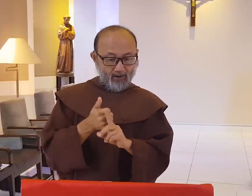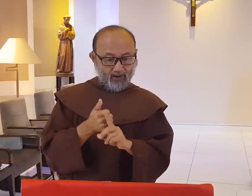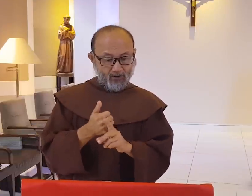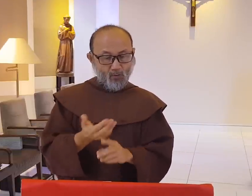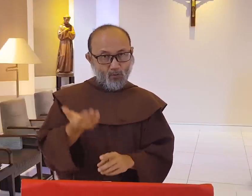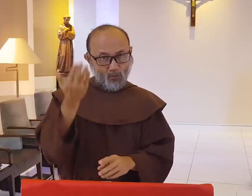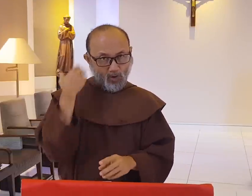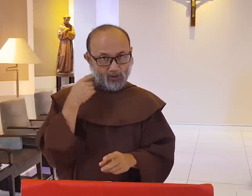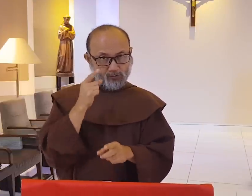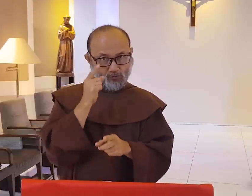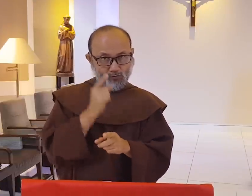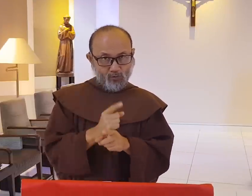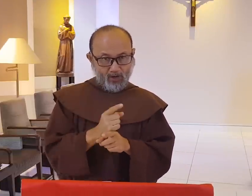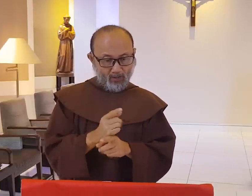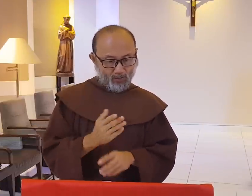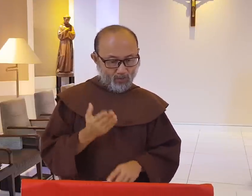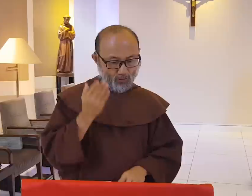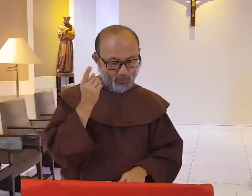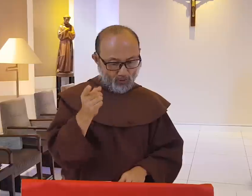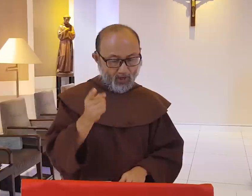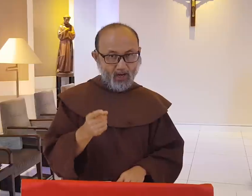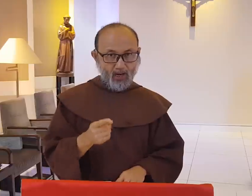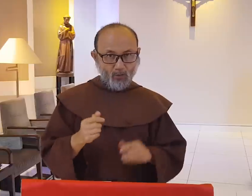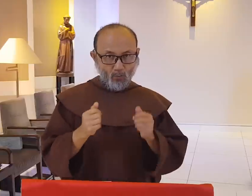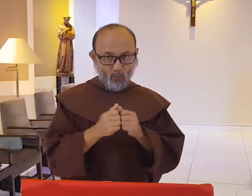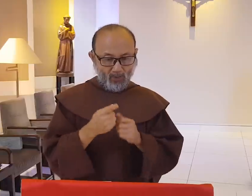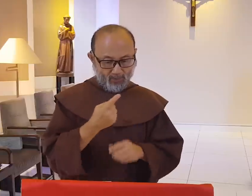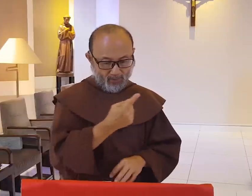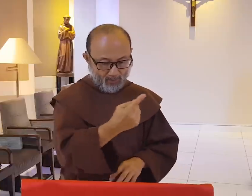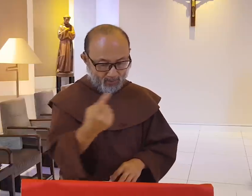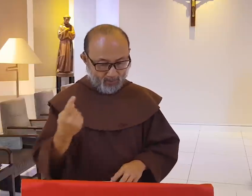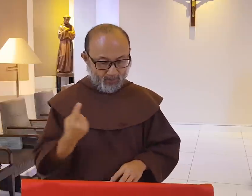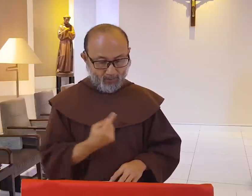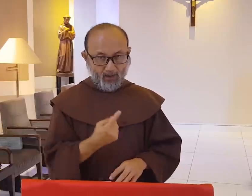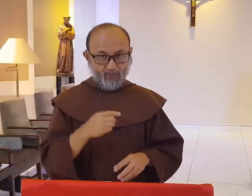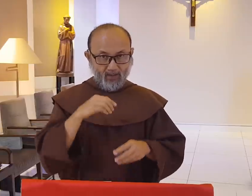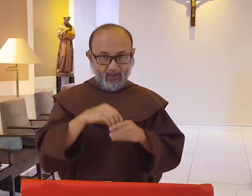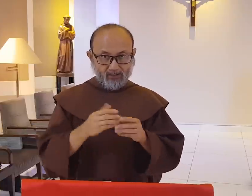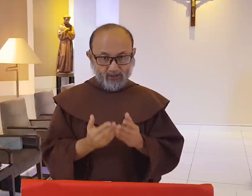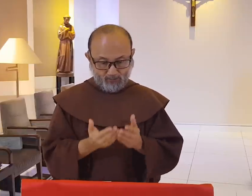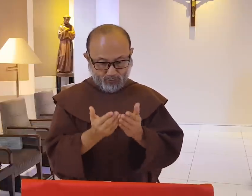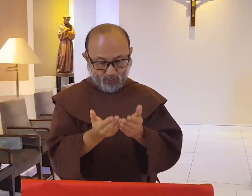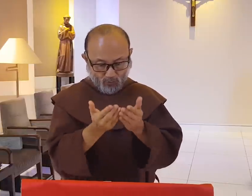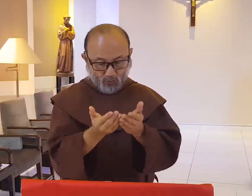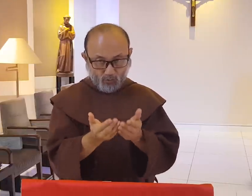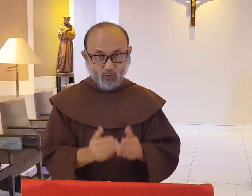there with them in the boat when they were caught in the storm.